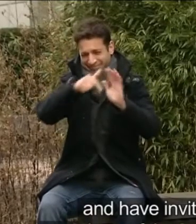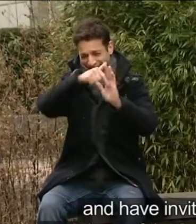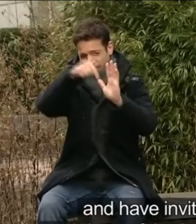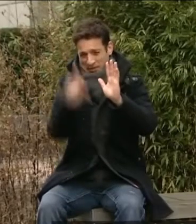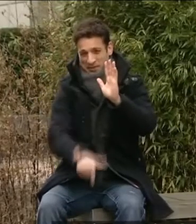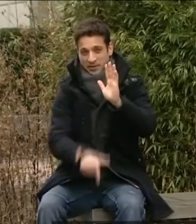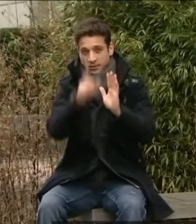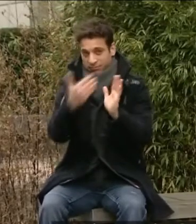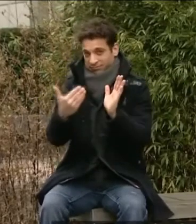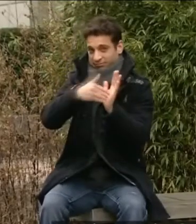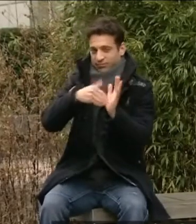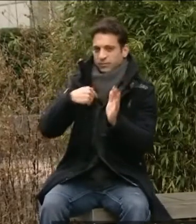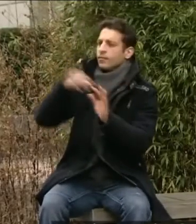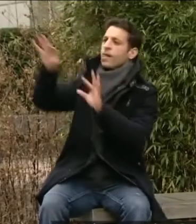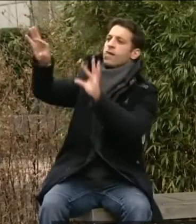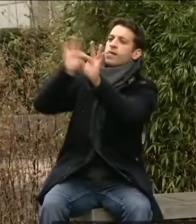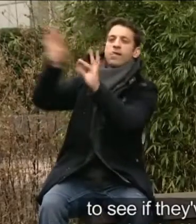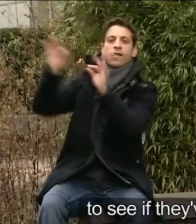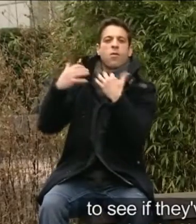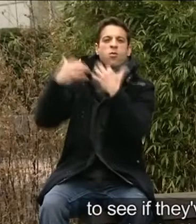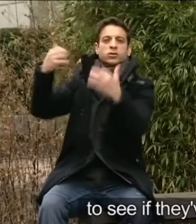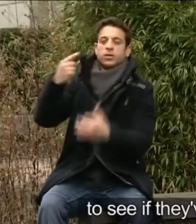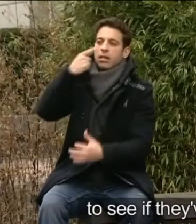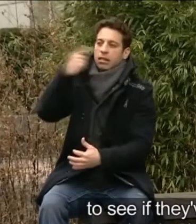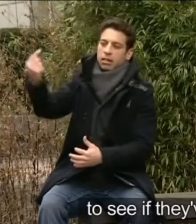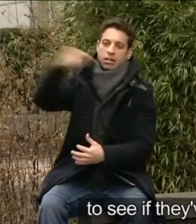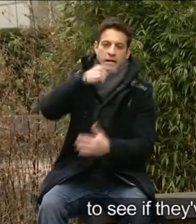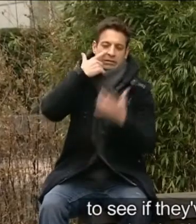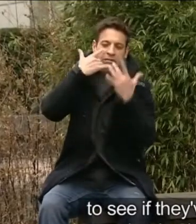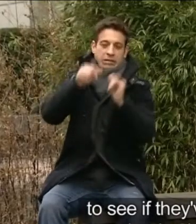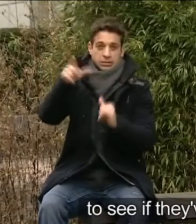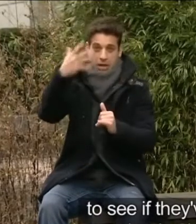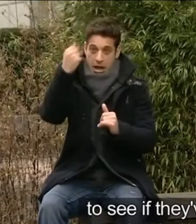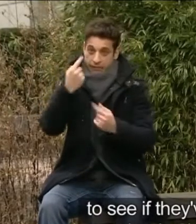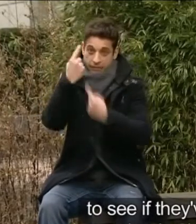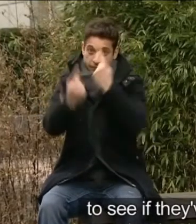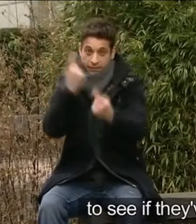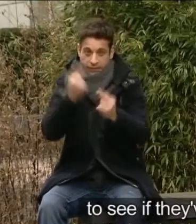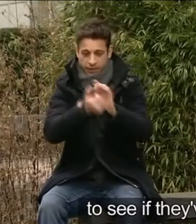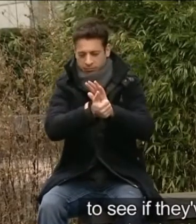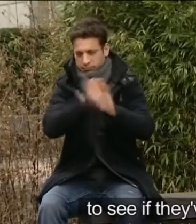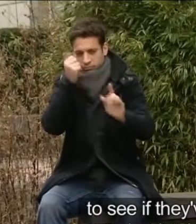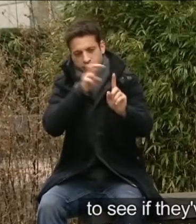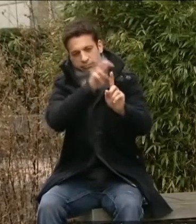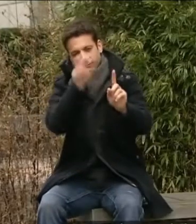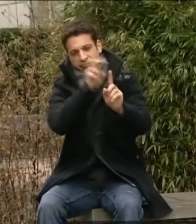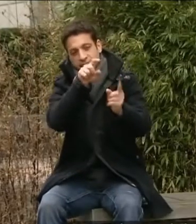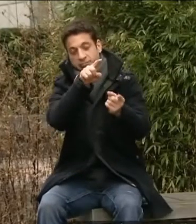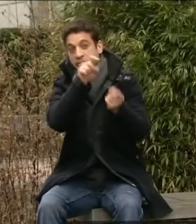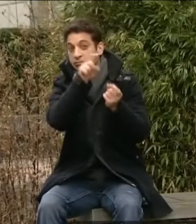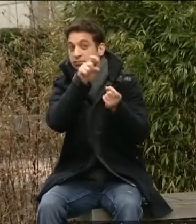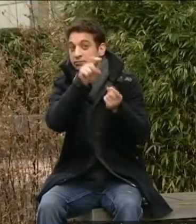of the audience to take part in our tests to see if they've got what it takes to read people's lips.